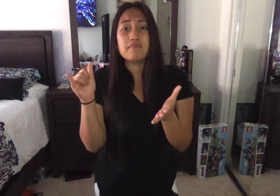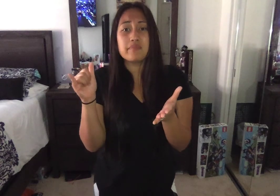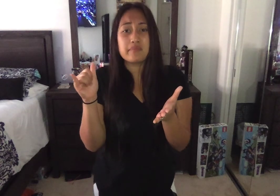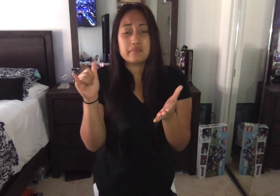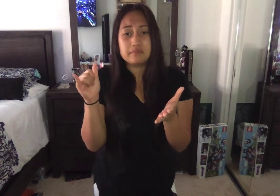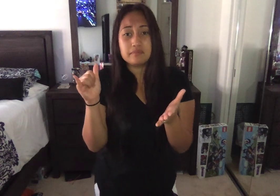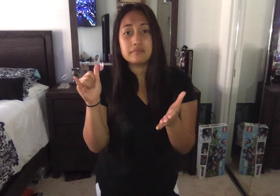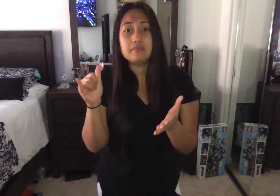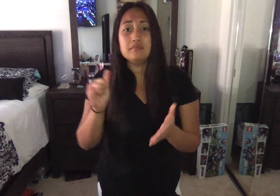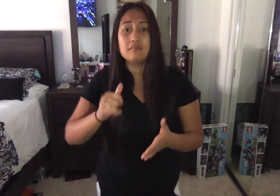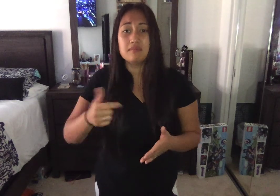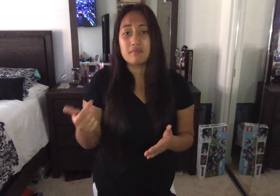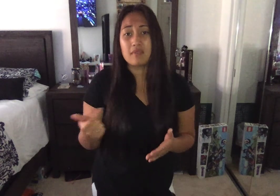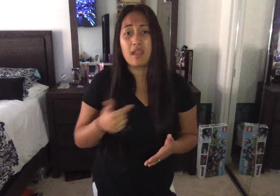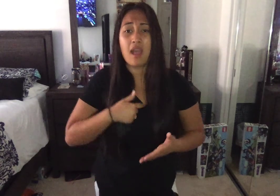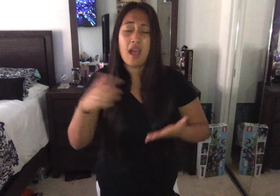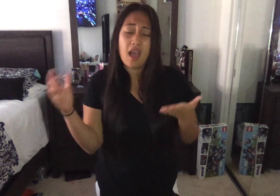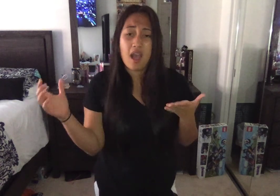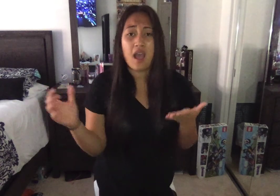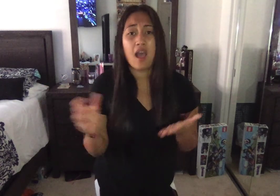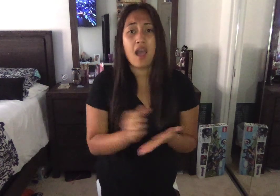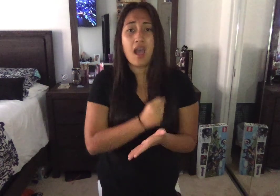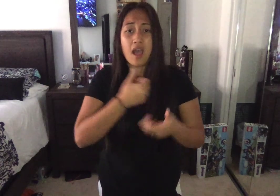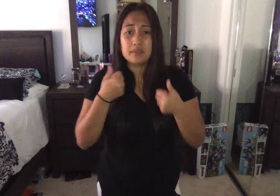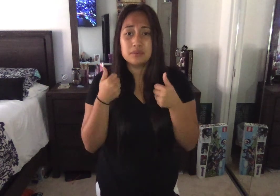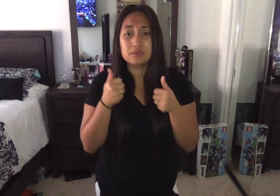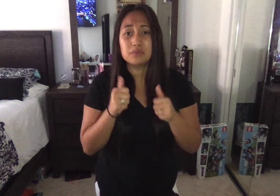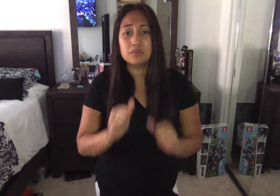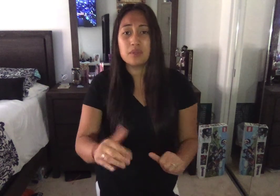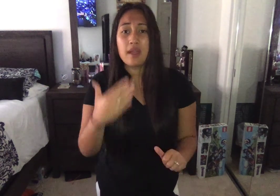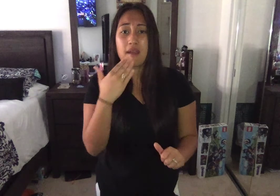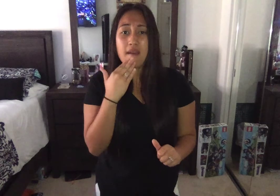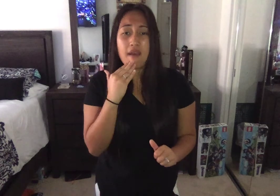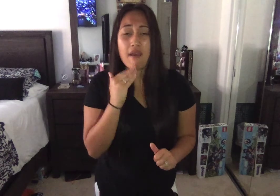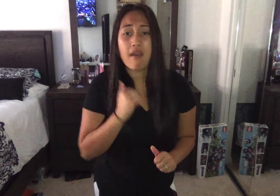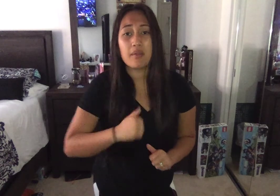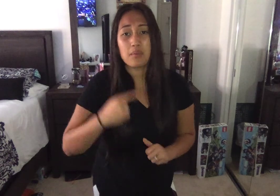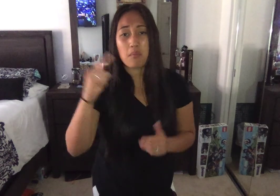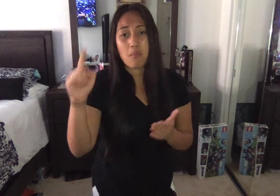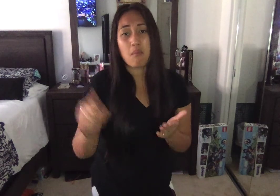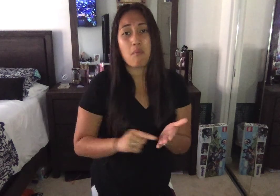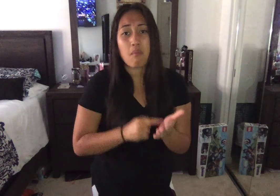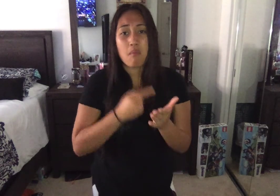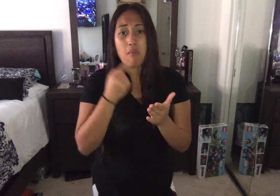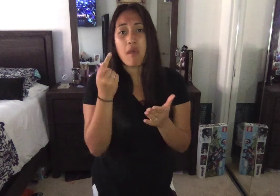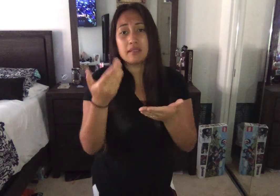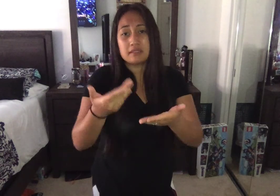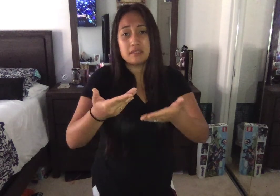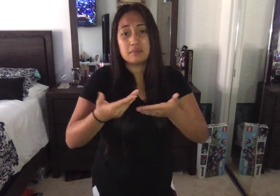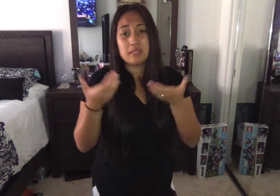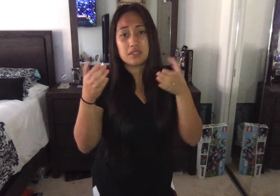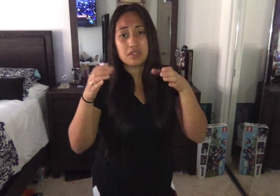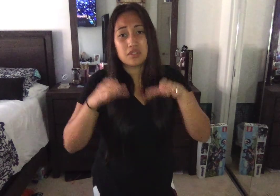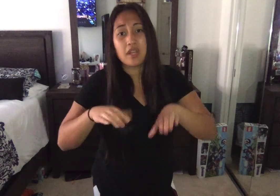I deserve to try, honey, just once Give me a chance and I'll prove